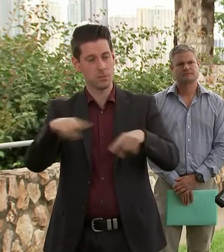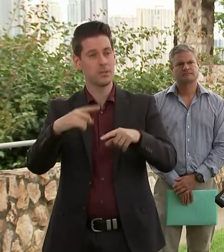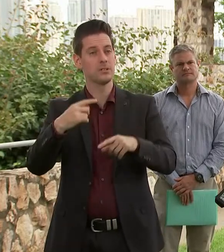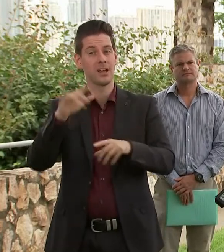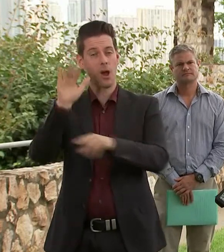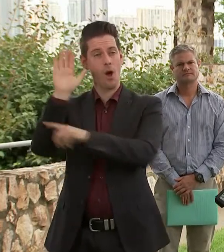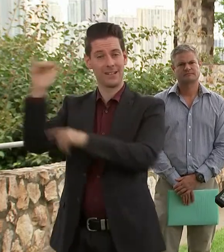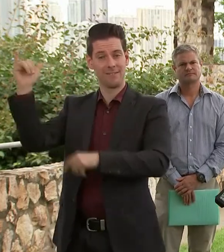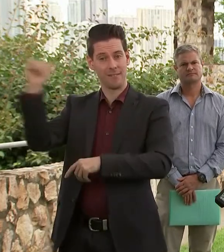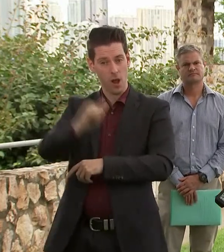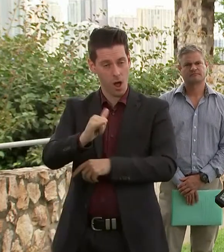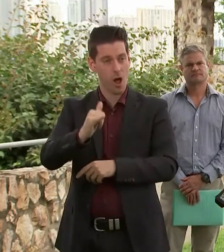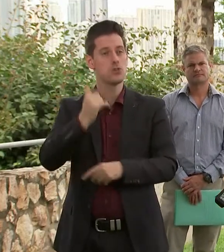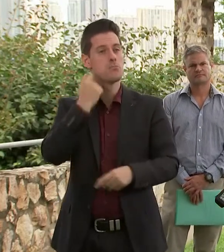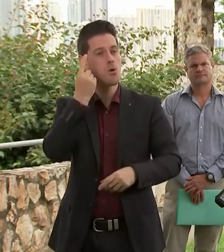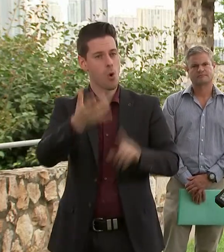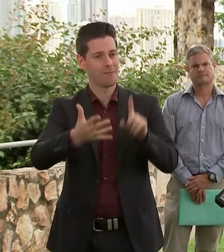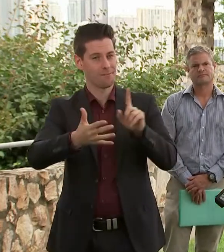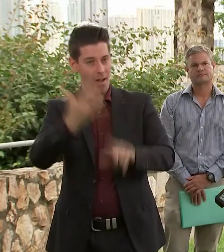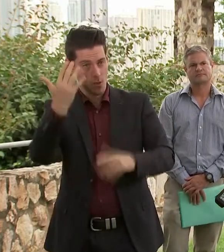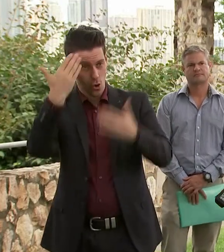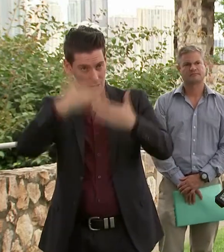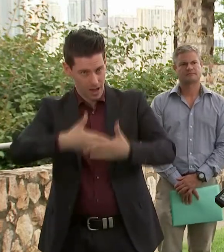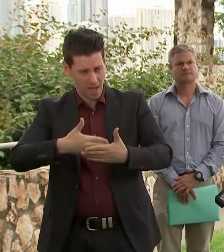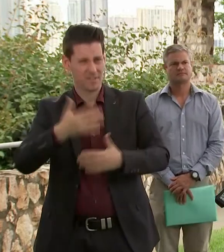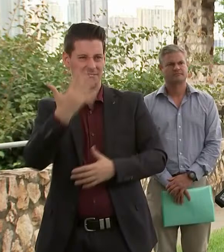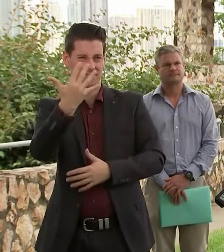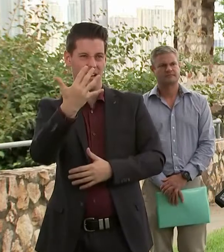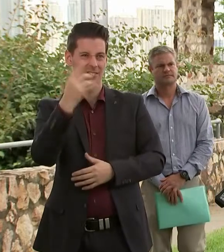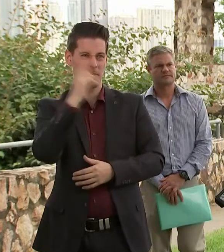5 p.m, and there's only 12 people. In terms